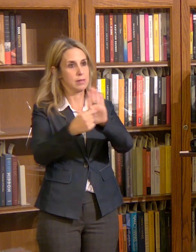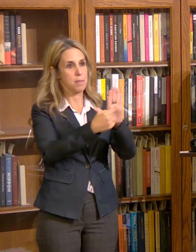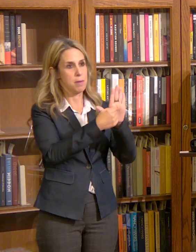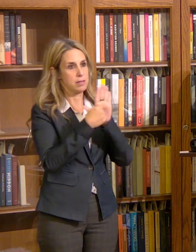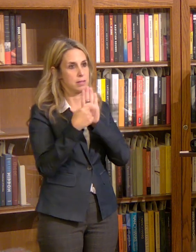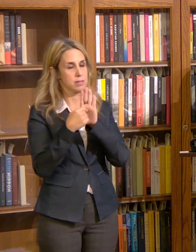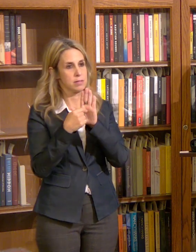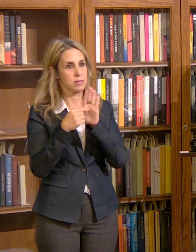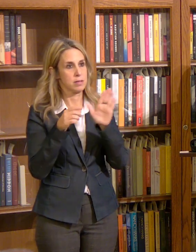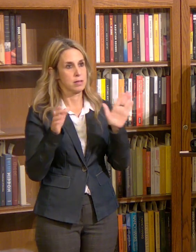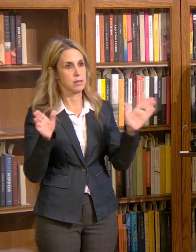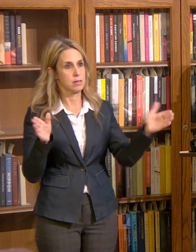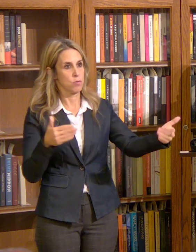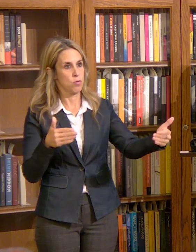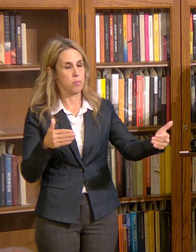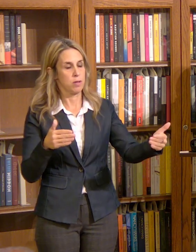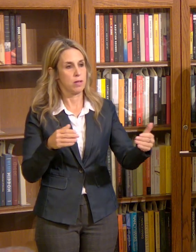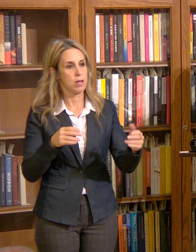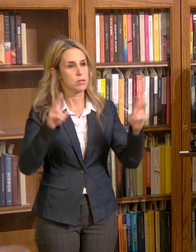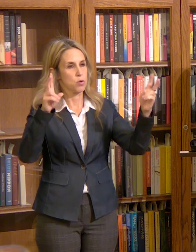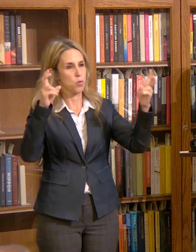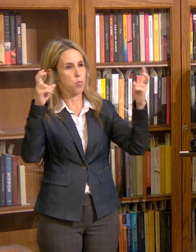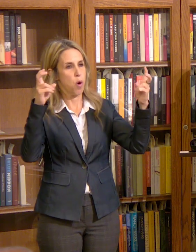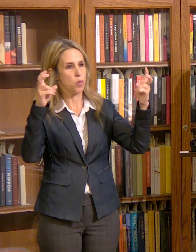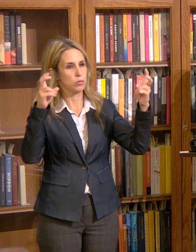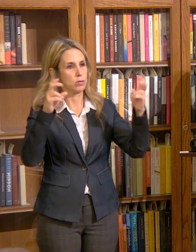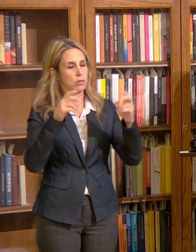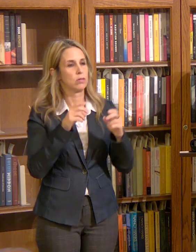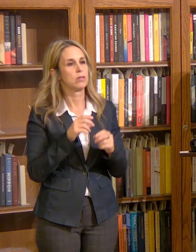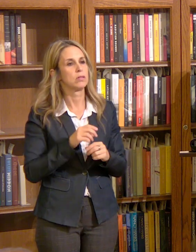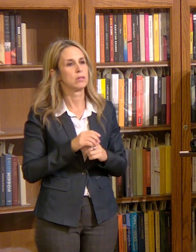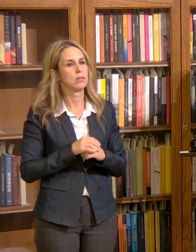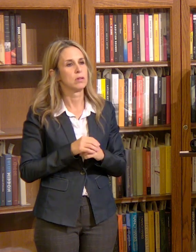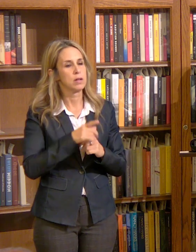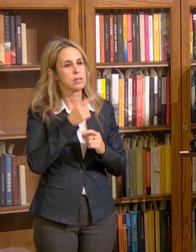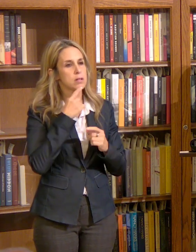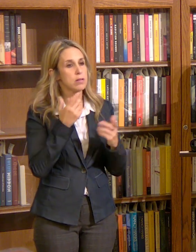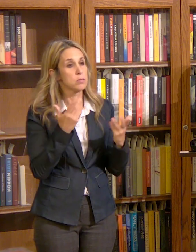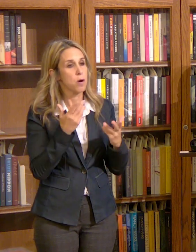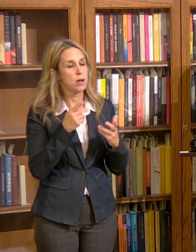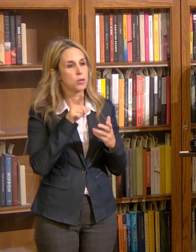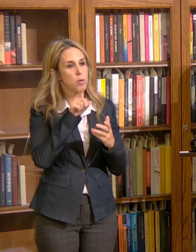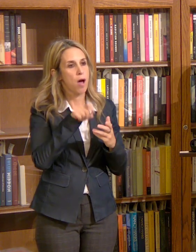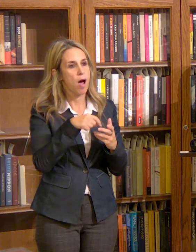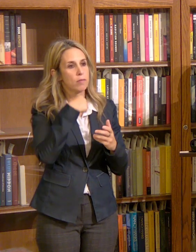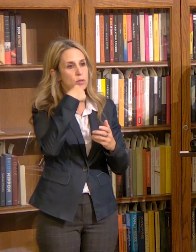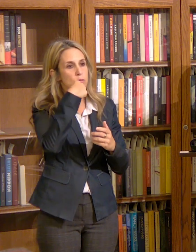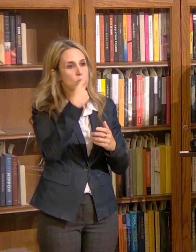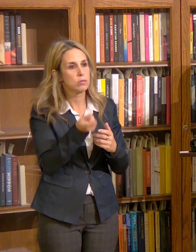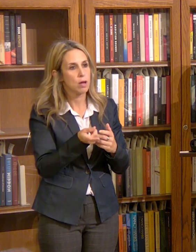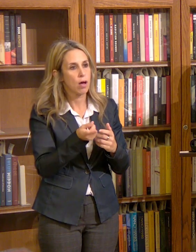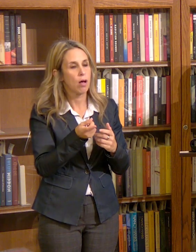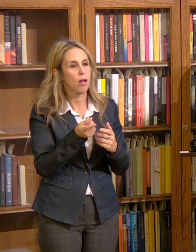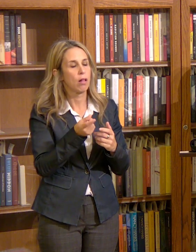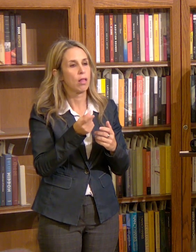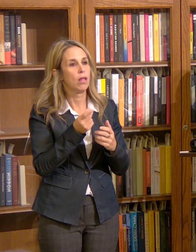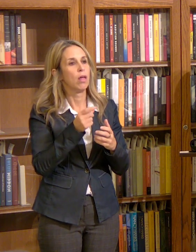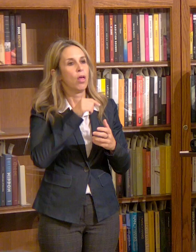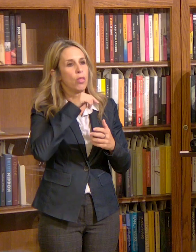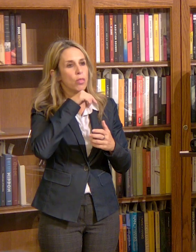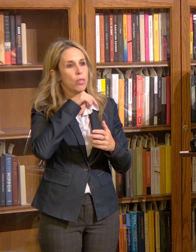space is a quote by Dr Franklin that says we've got to tell the unvarnished